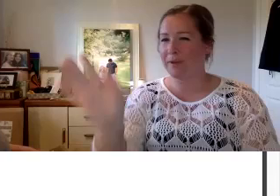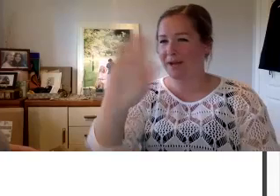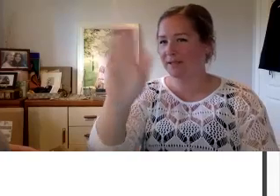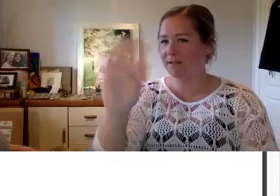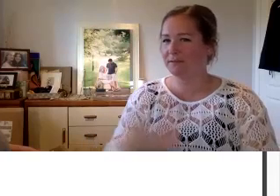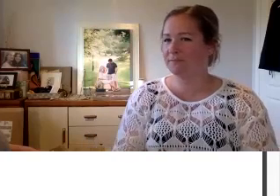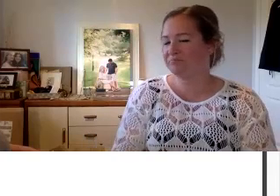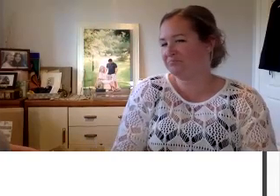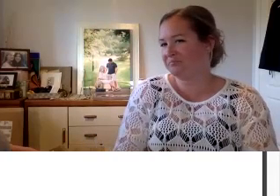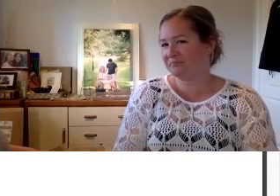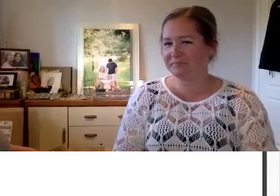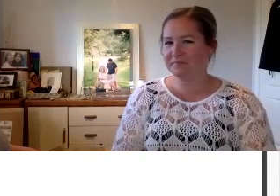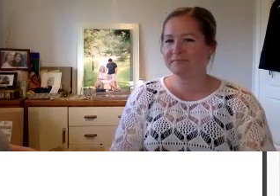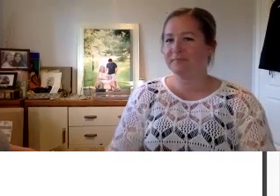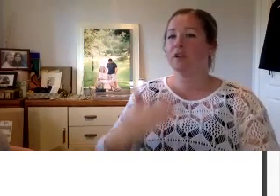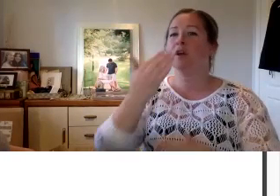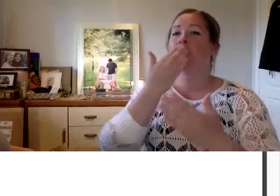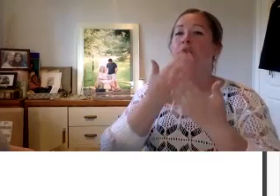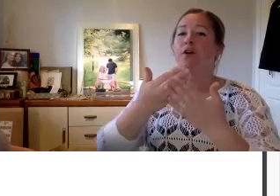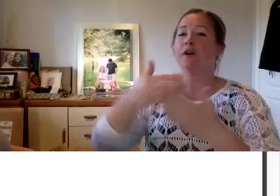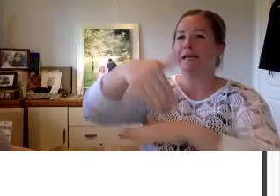Goodbye. Bye. Very simple.